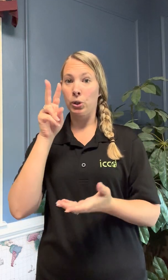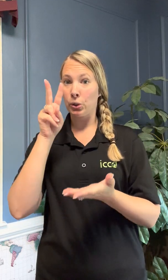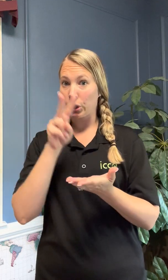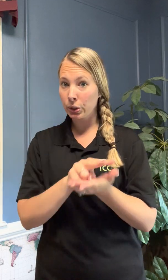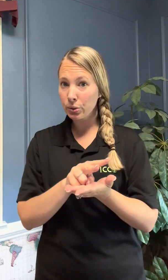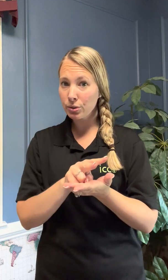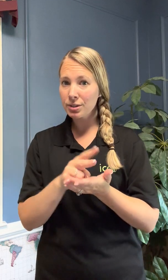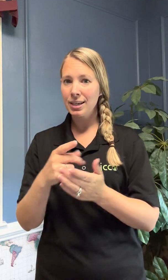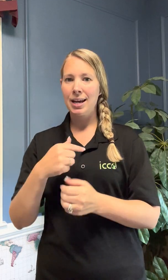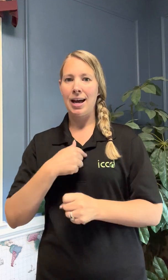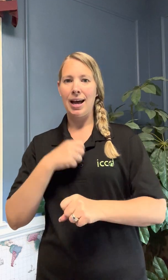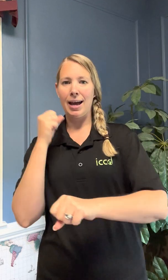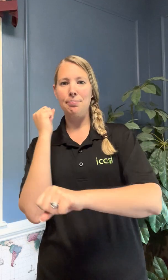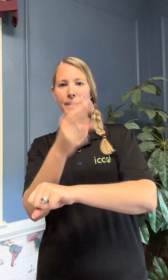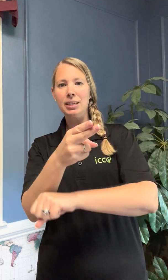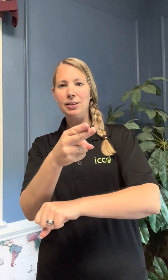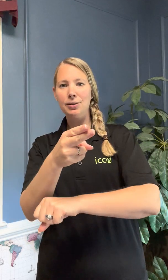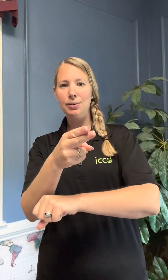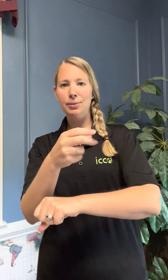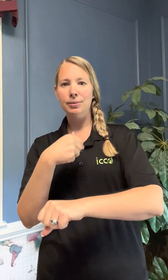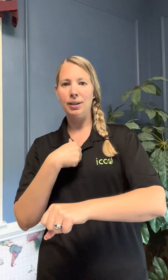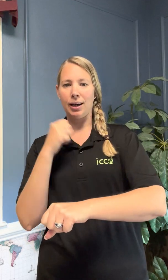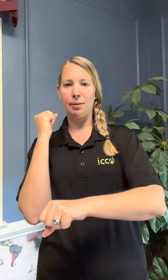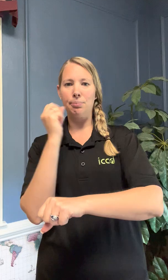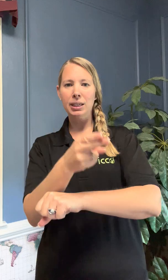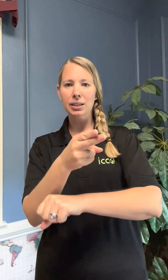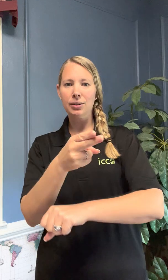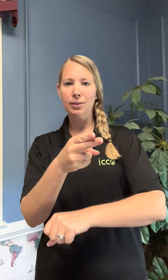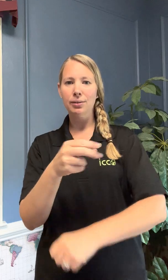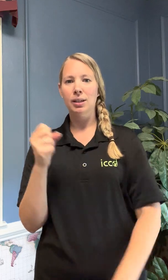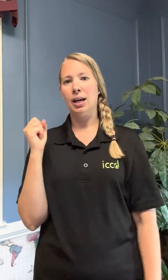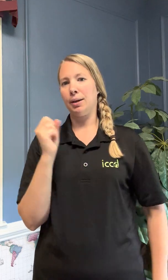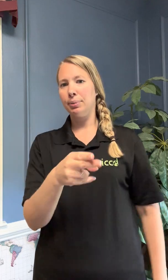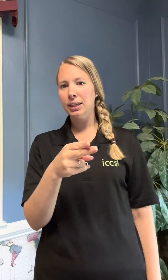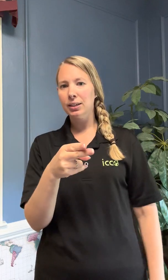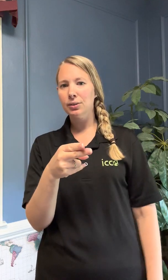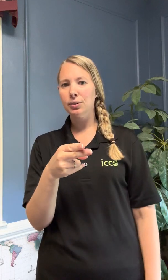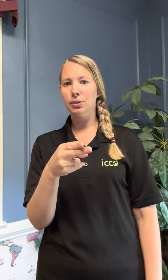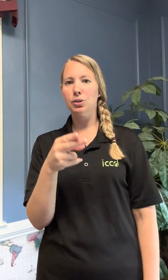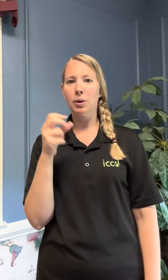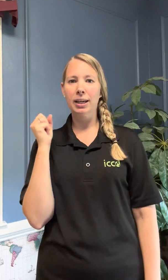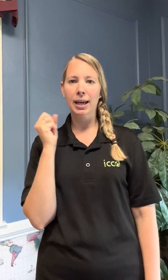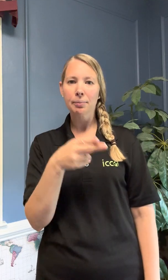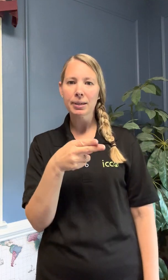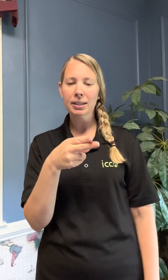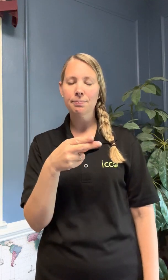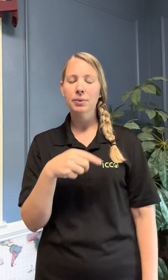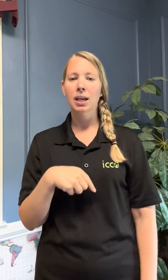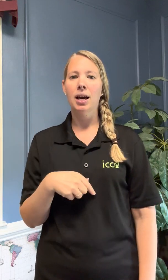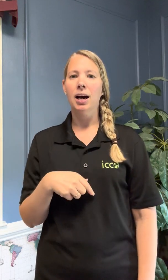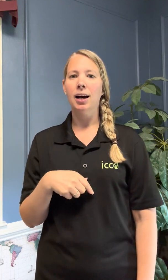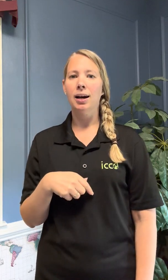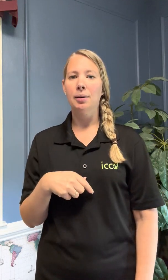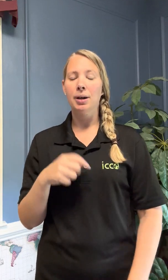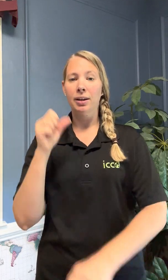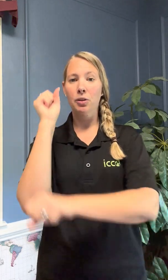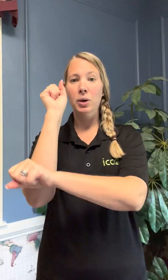you lose, I beat you, I beat you, I beat you. You can do one hand beat. Another one